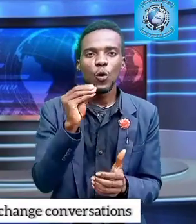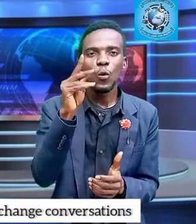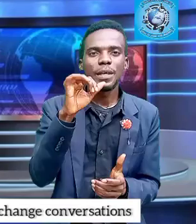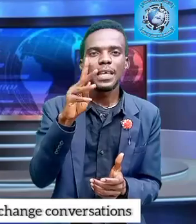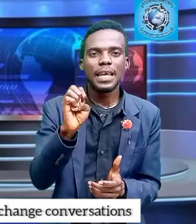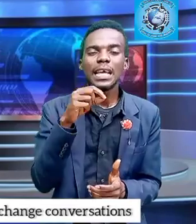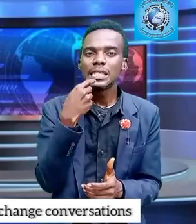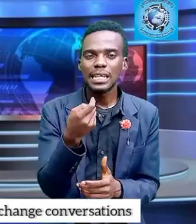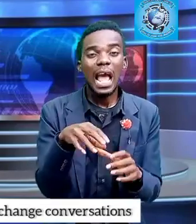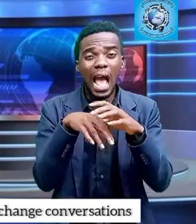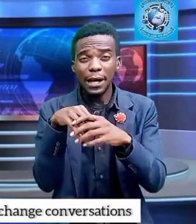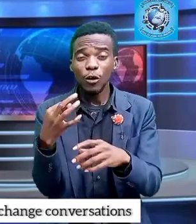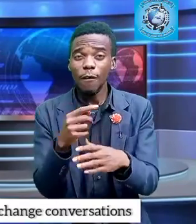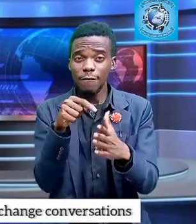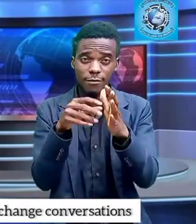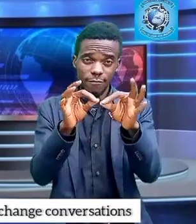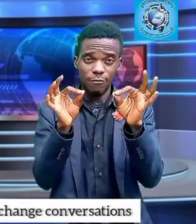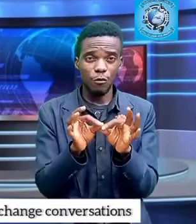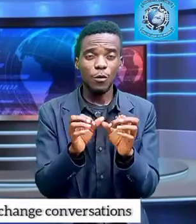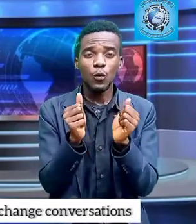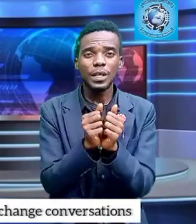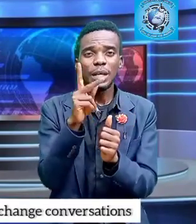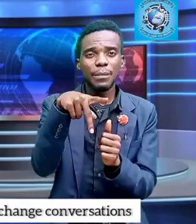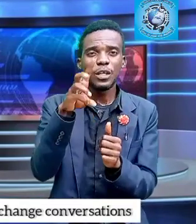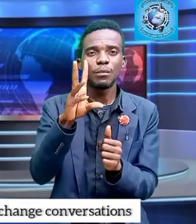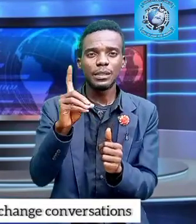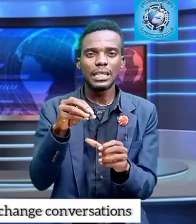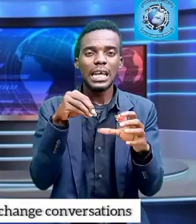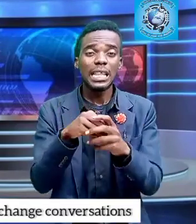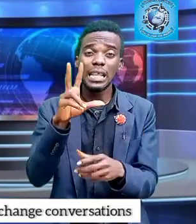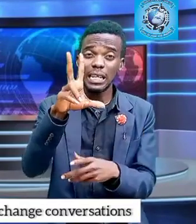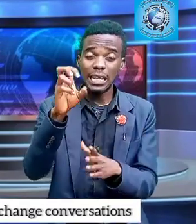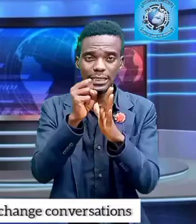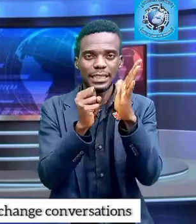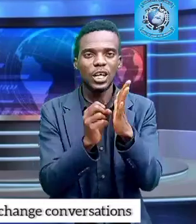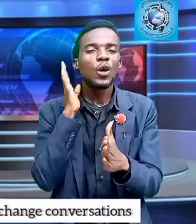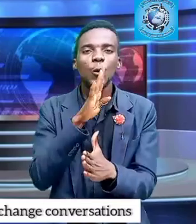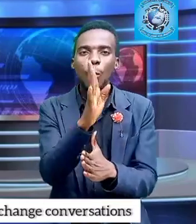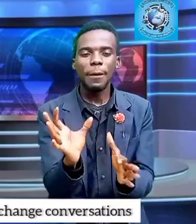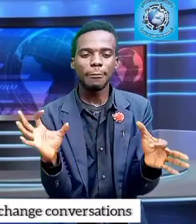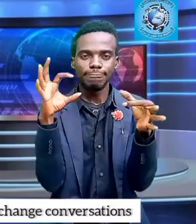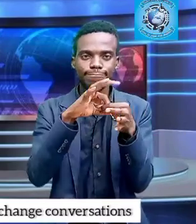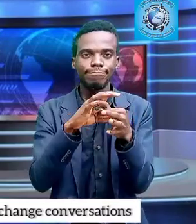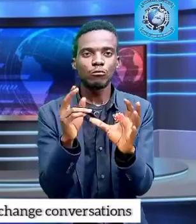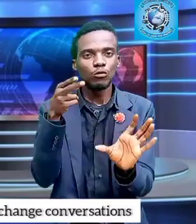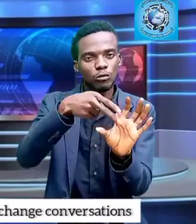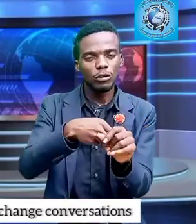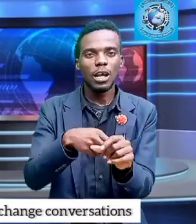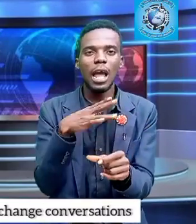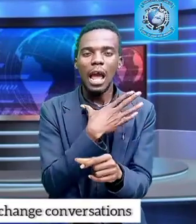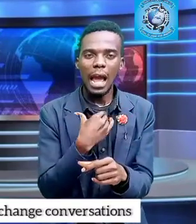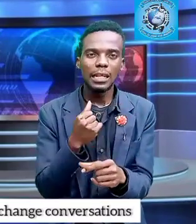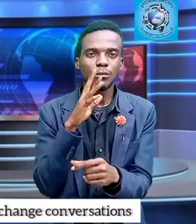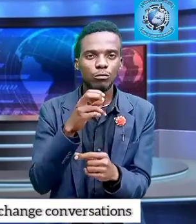Obike said outcomes of the forum with PWDs in the 3 states would be collated by MAGI, and